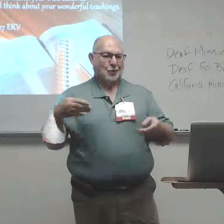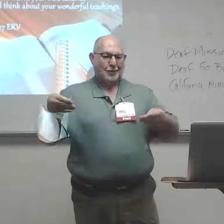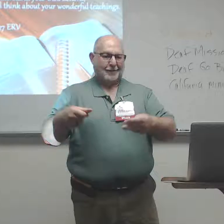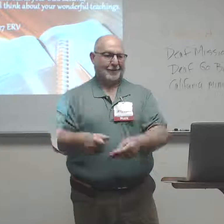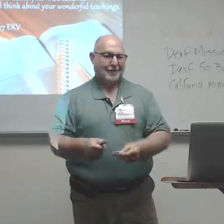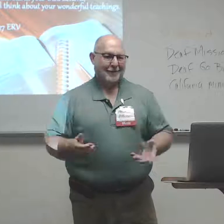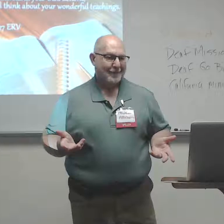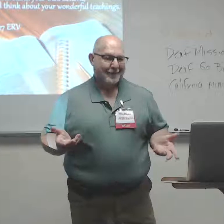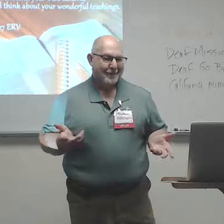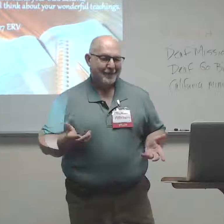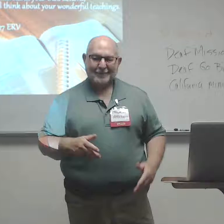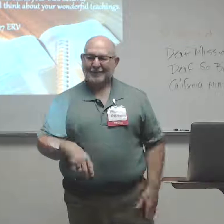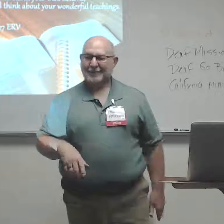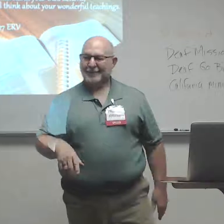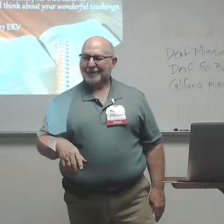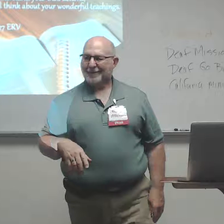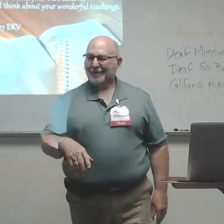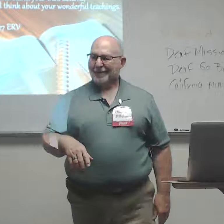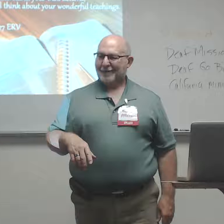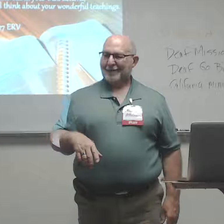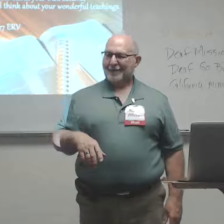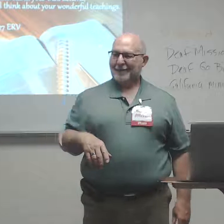small congregation, and they don't have the funds to be able to pay for this.